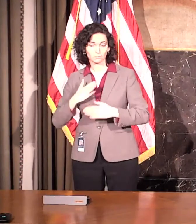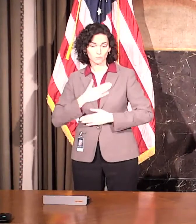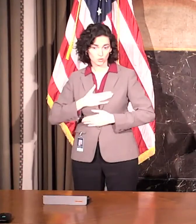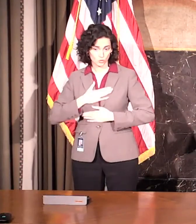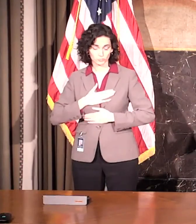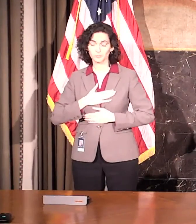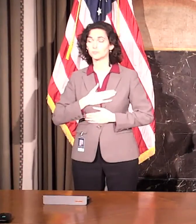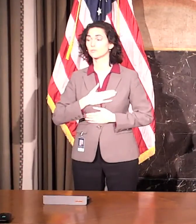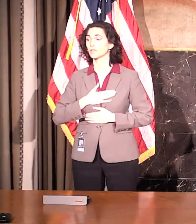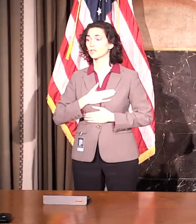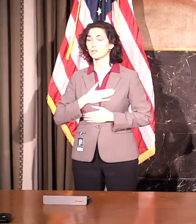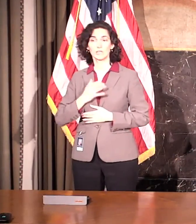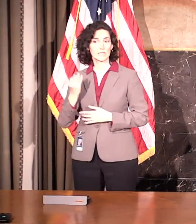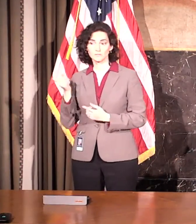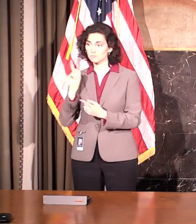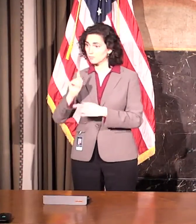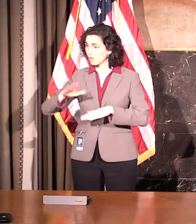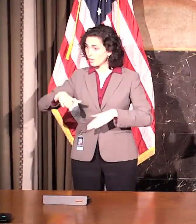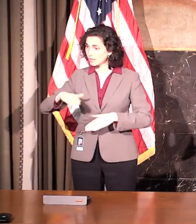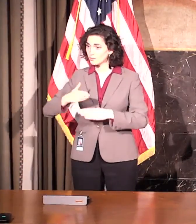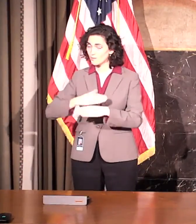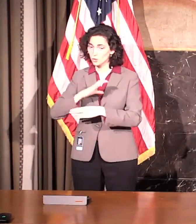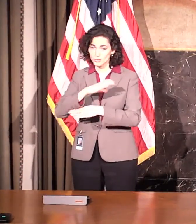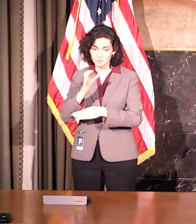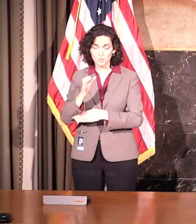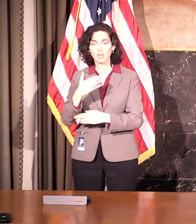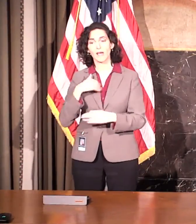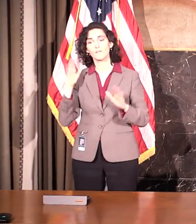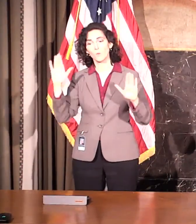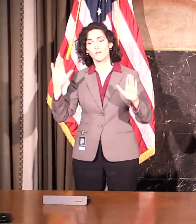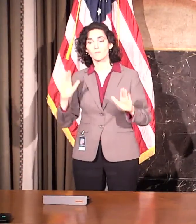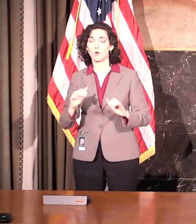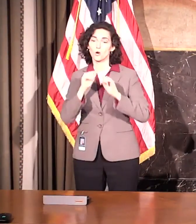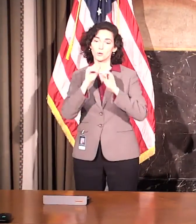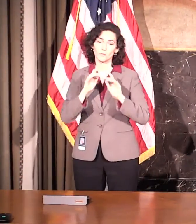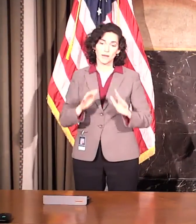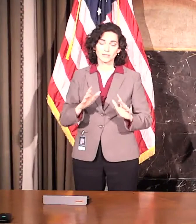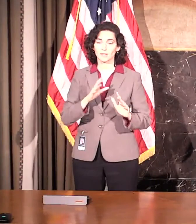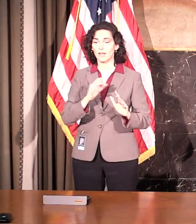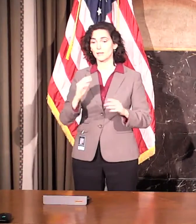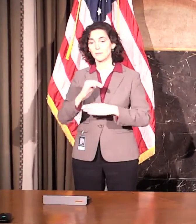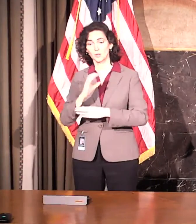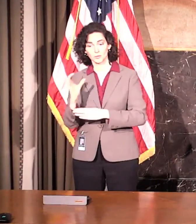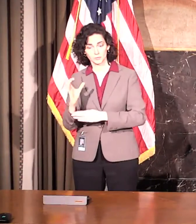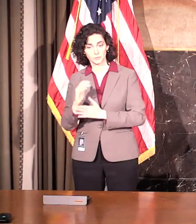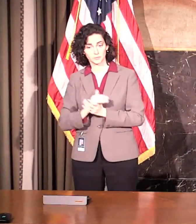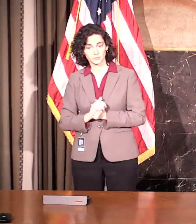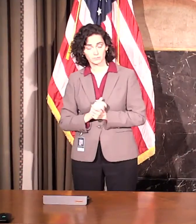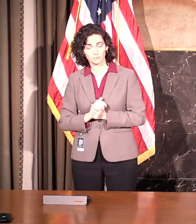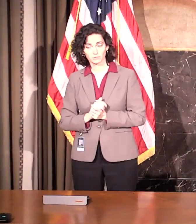don't talk to you again before Christmas, have a wonderful, blessed, and Merry Christmas.